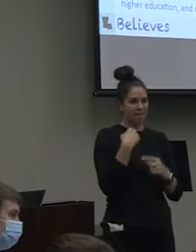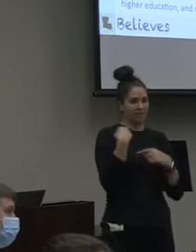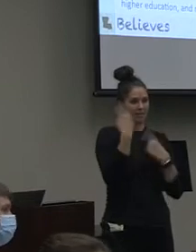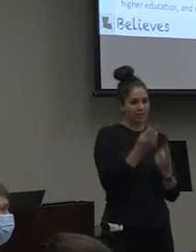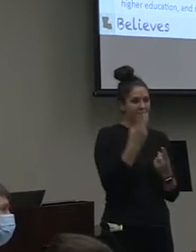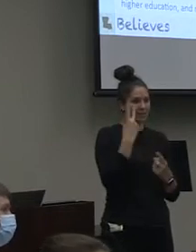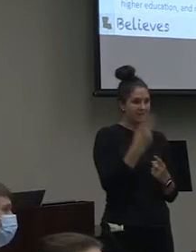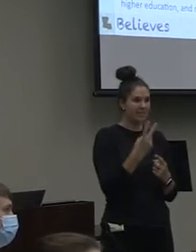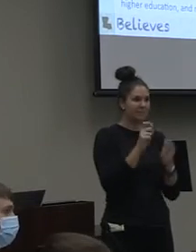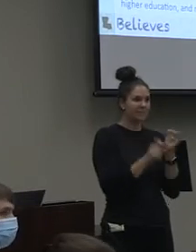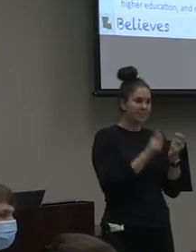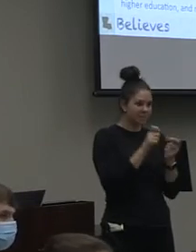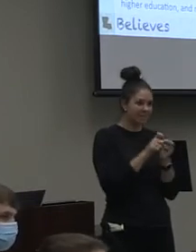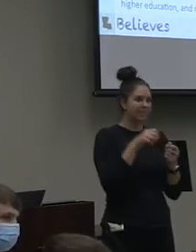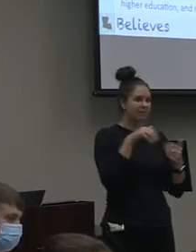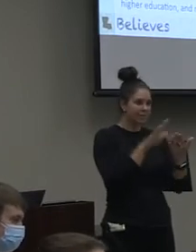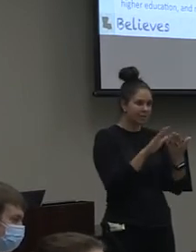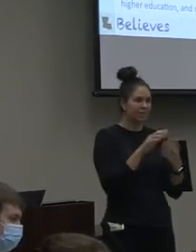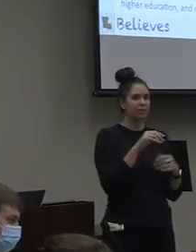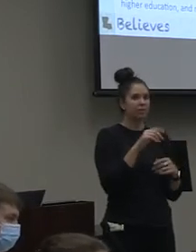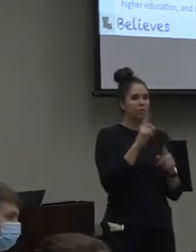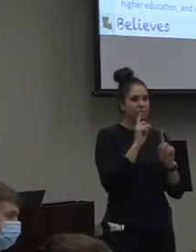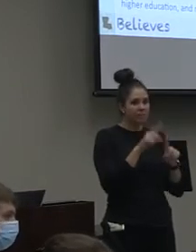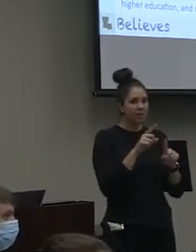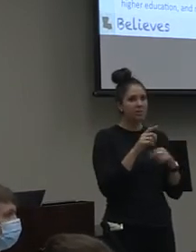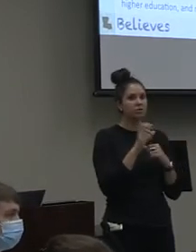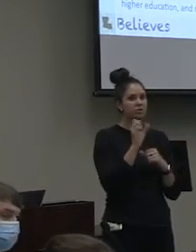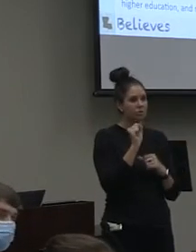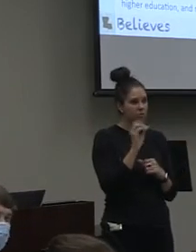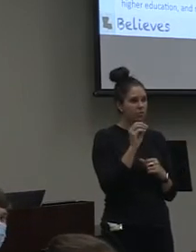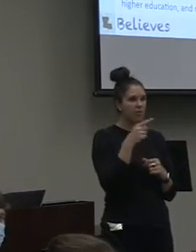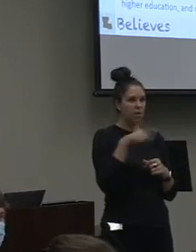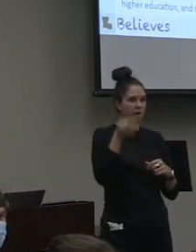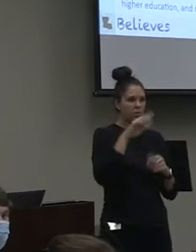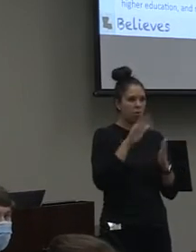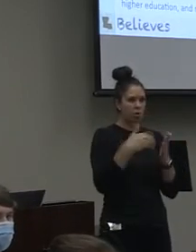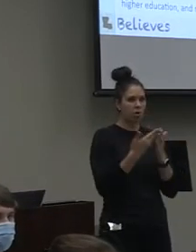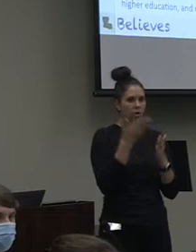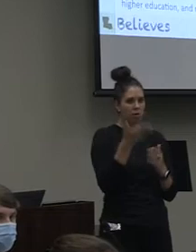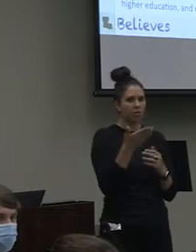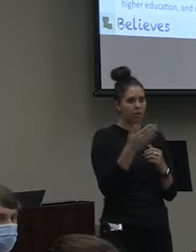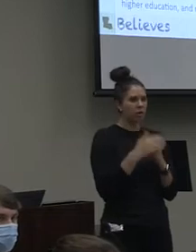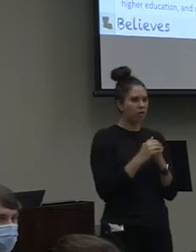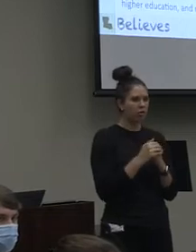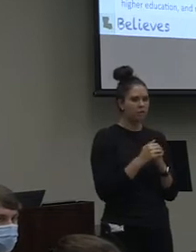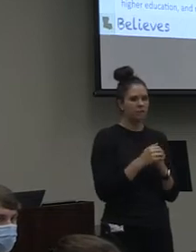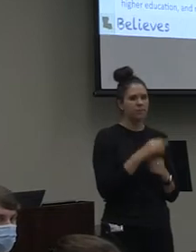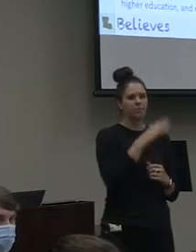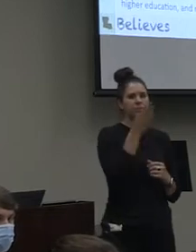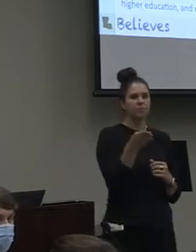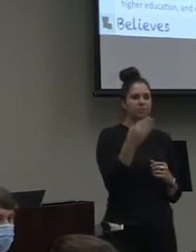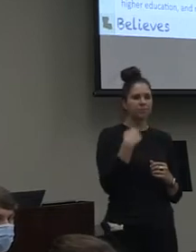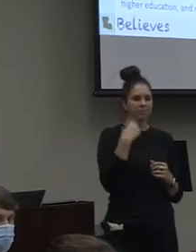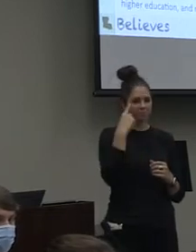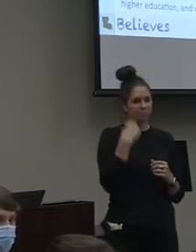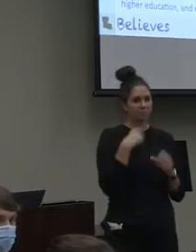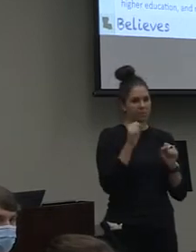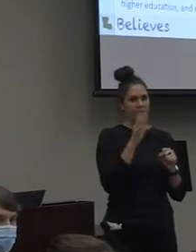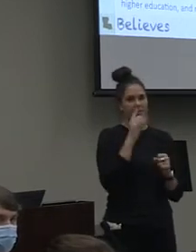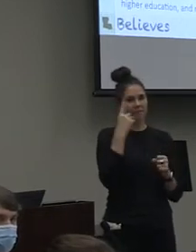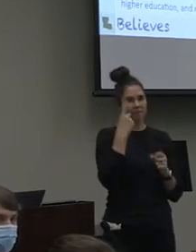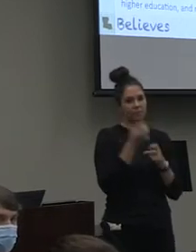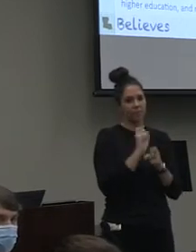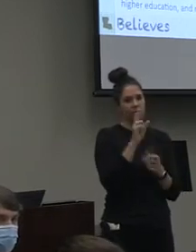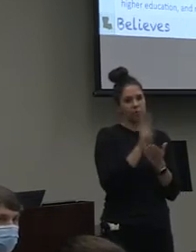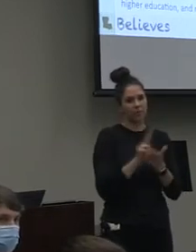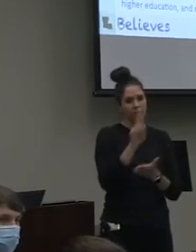specifically addresses the number of phonics, fluency, literacy. They were all there. Yeah. No one's teaching. I think, and I can speak from the university